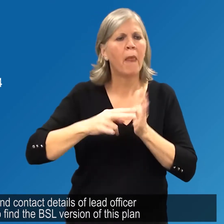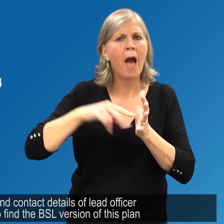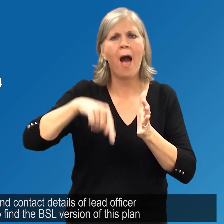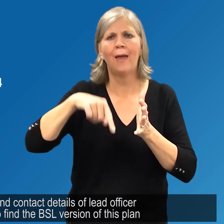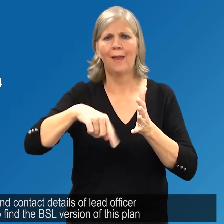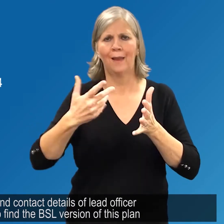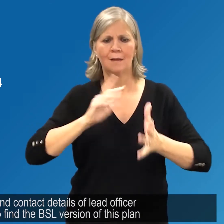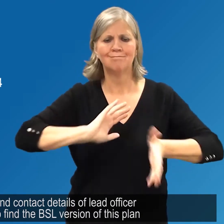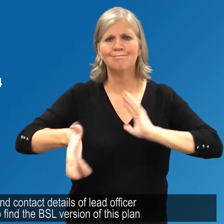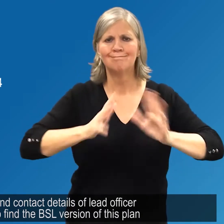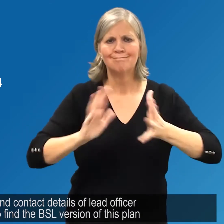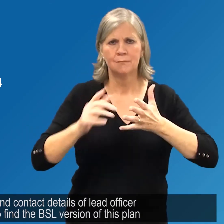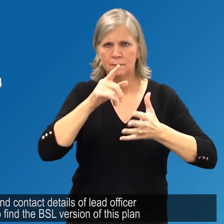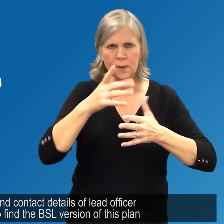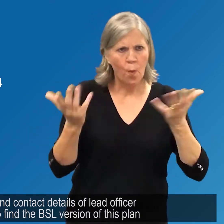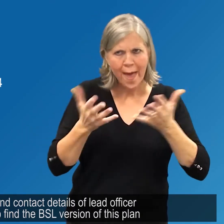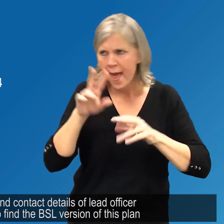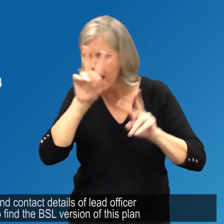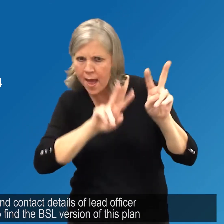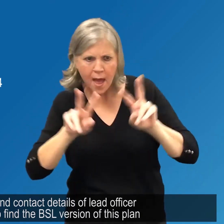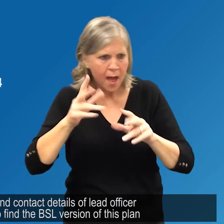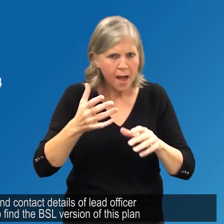Where to find the BSL version of this plan.